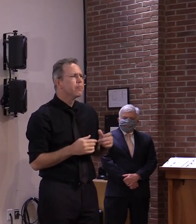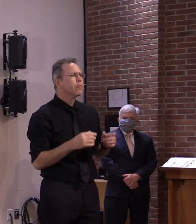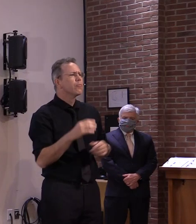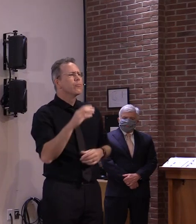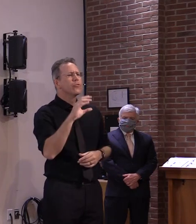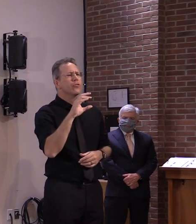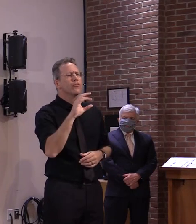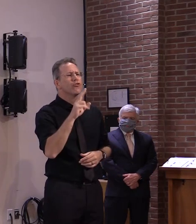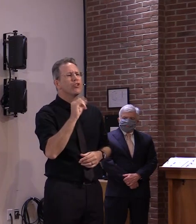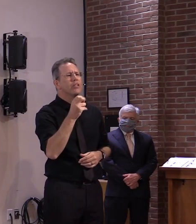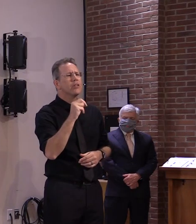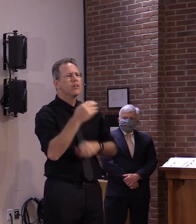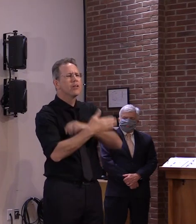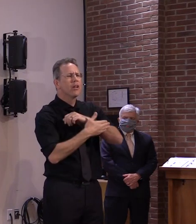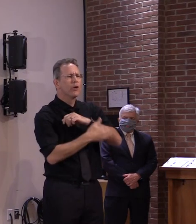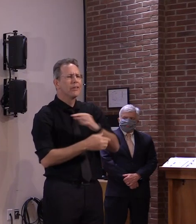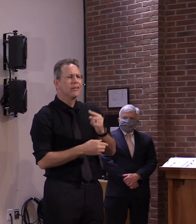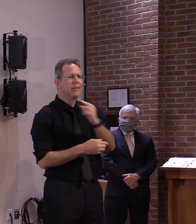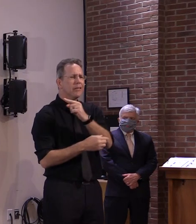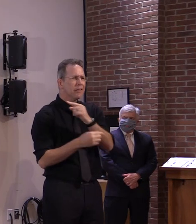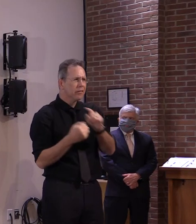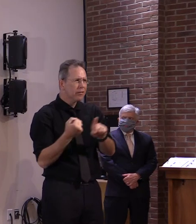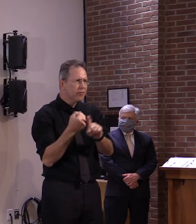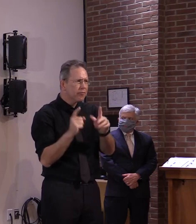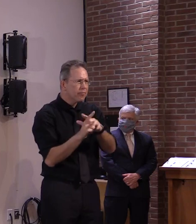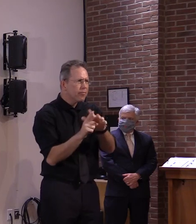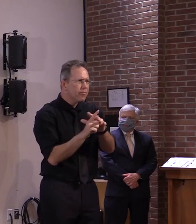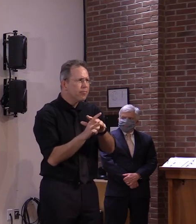would be from either UVM or just education in general?